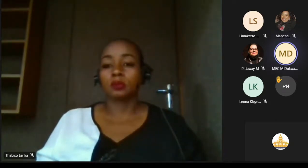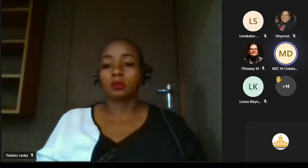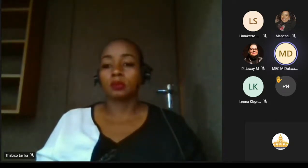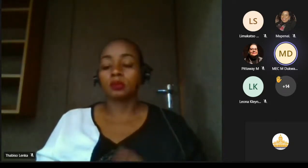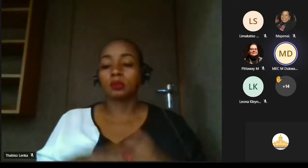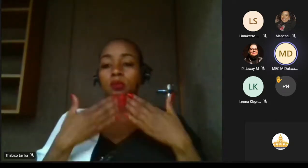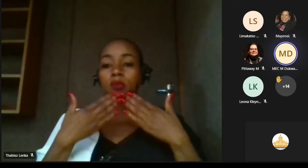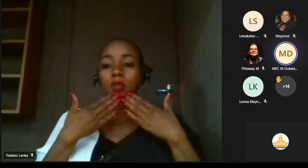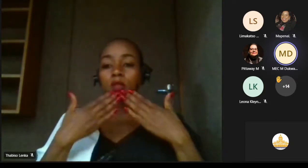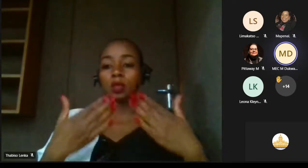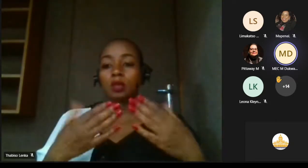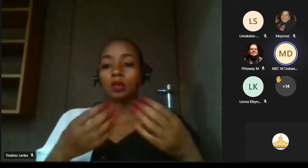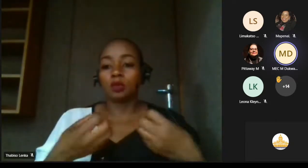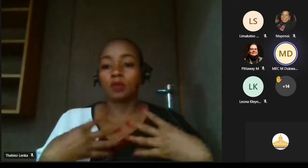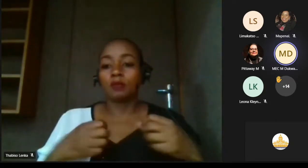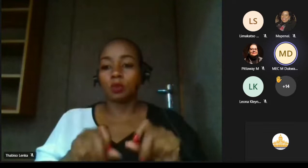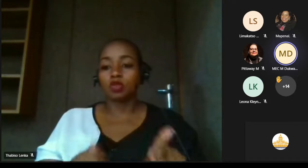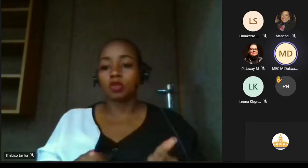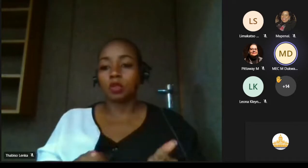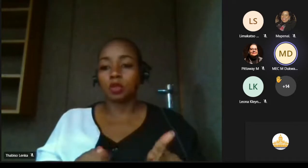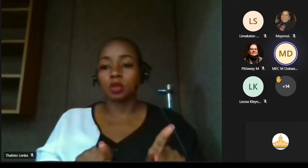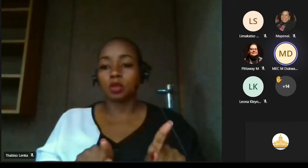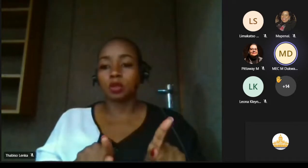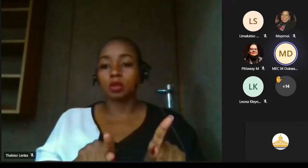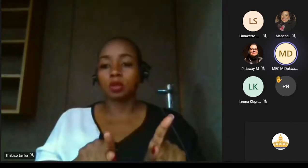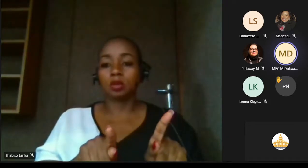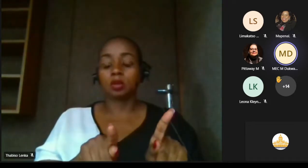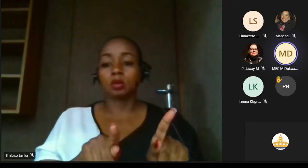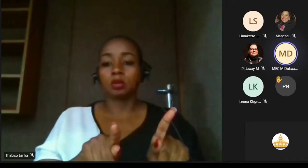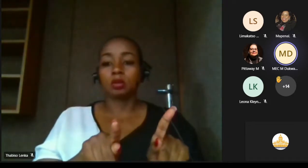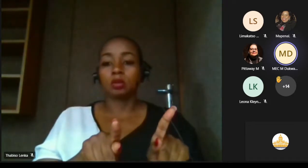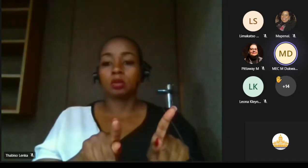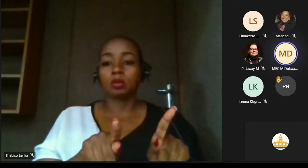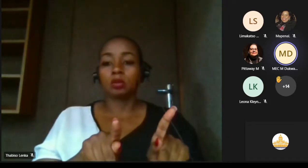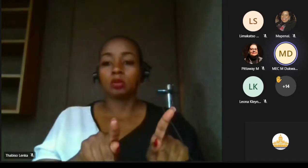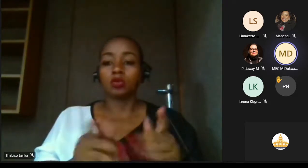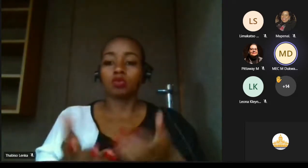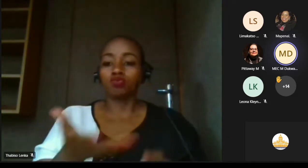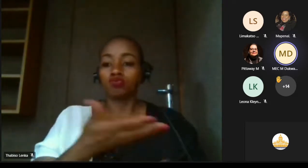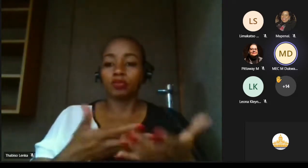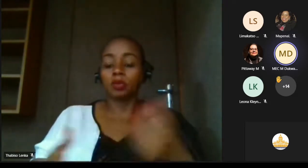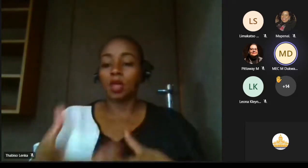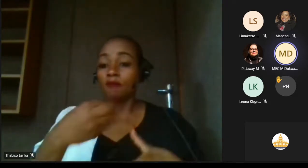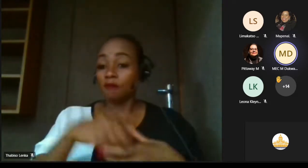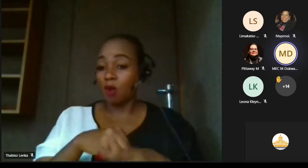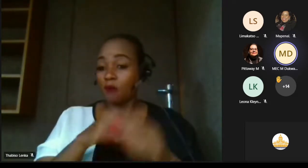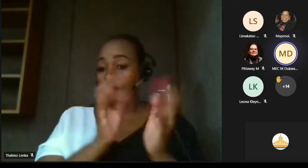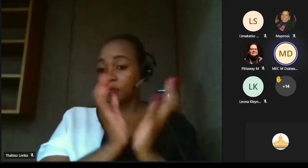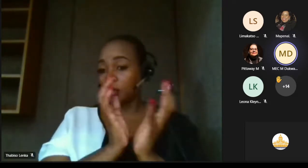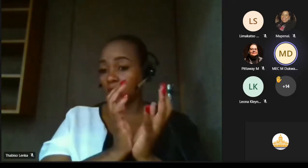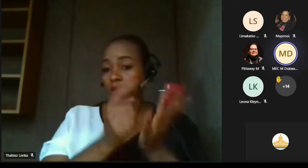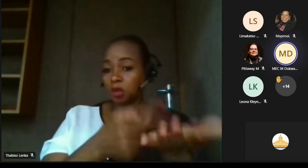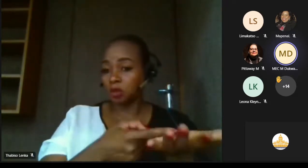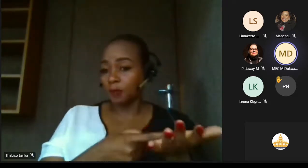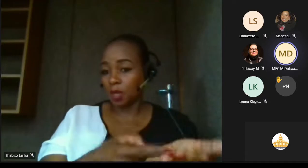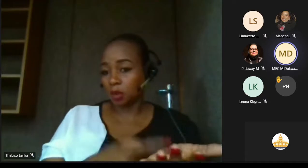Thank you for this opportunity to join this debate on the state of our local